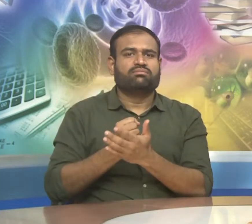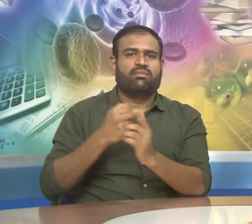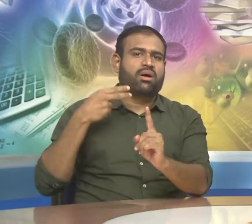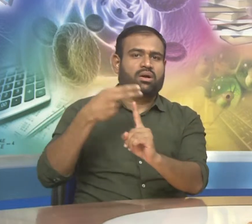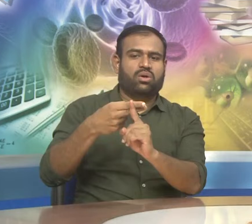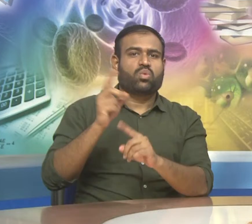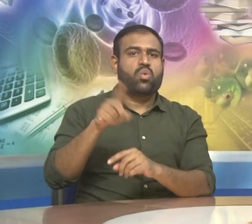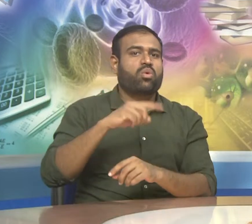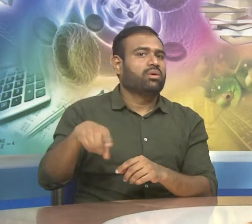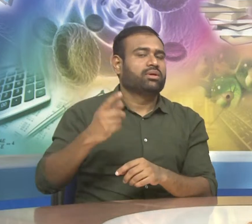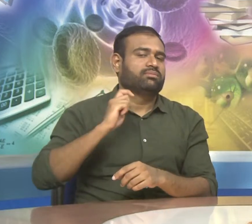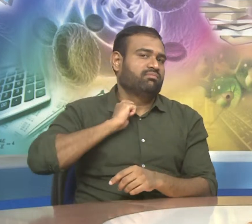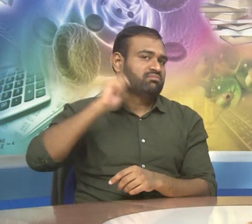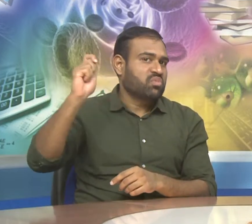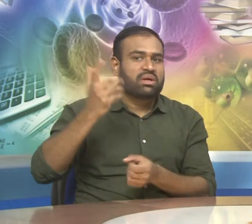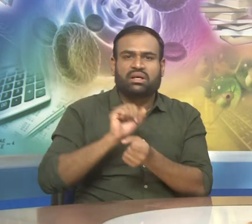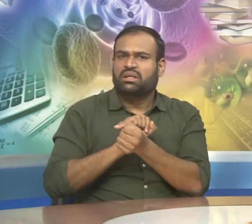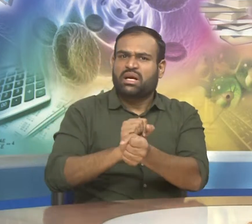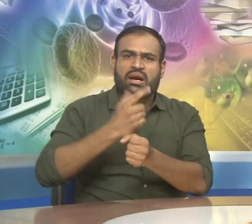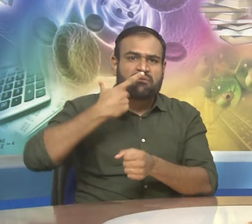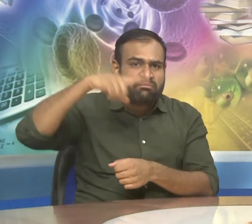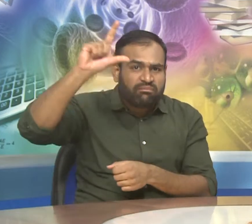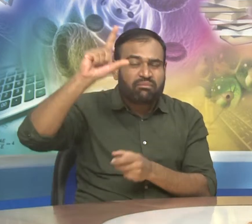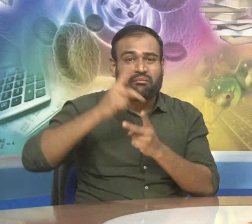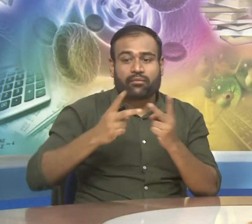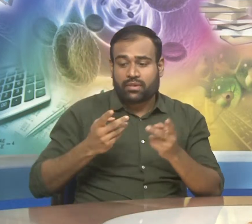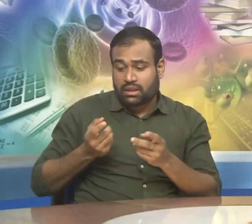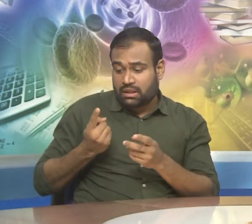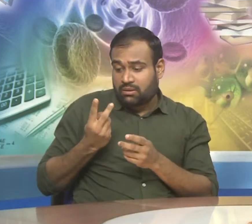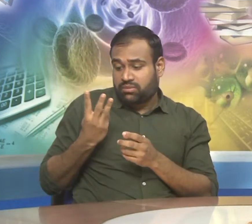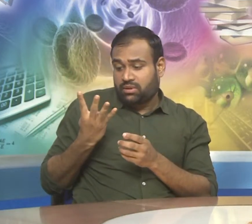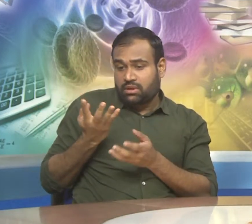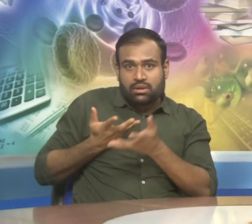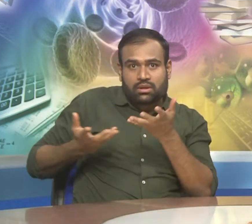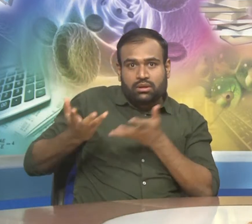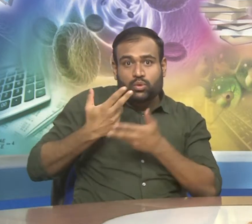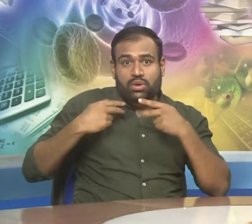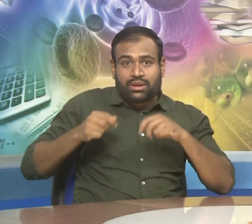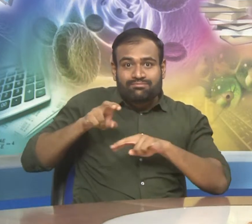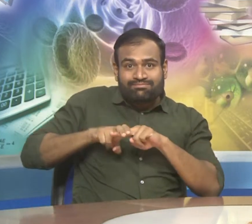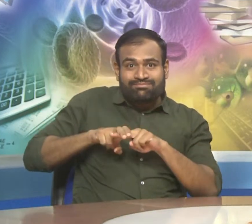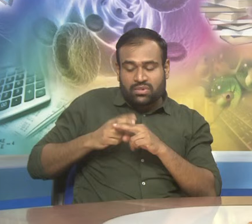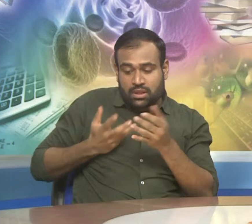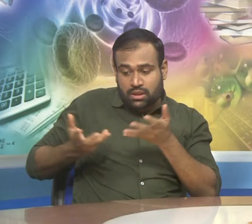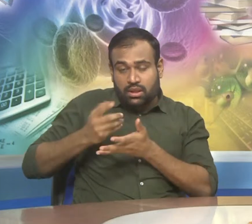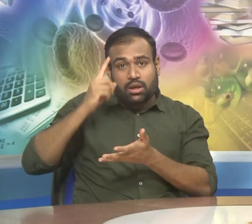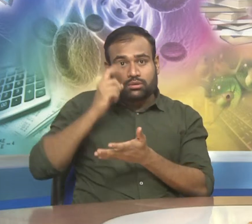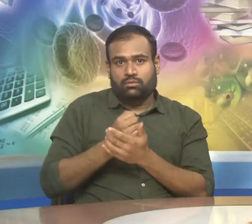fair legal process, but it is up to the judiciary to determine the guilt.